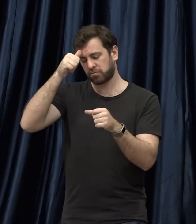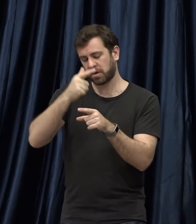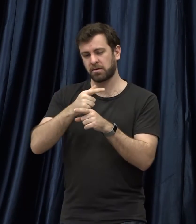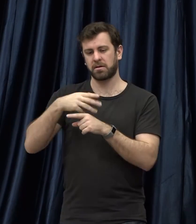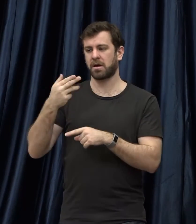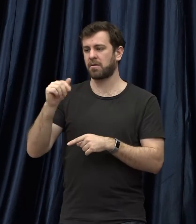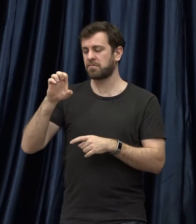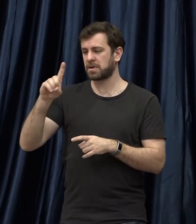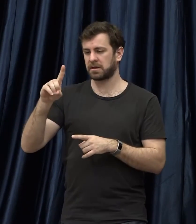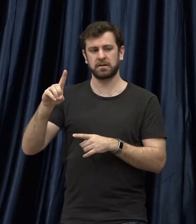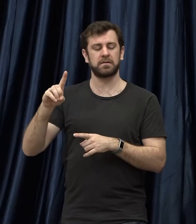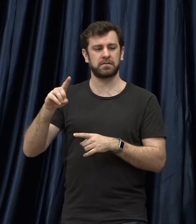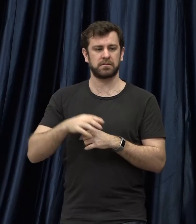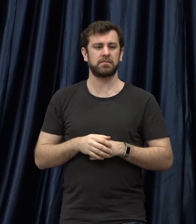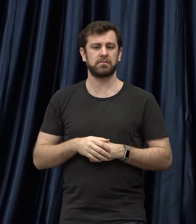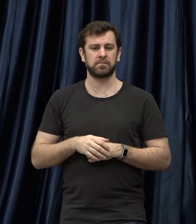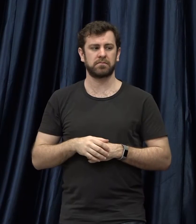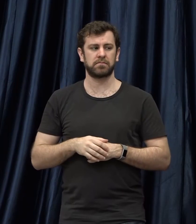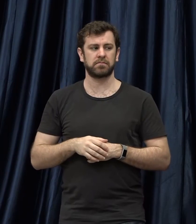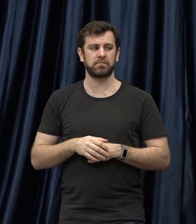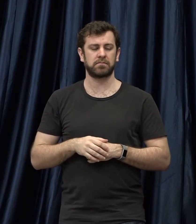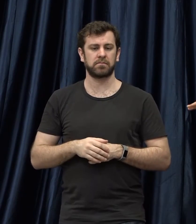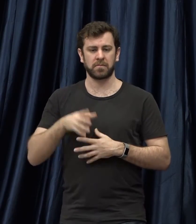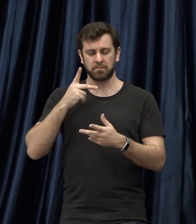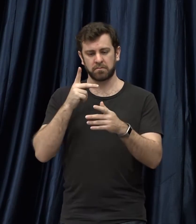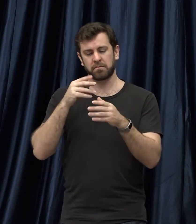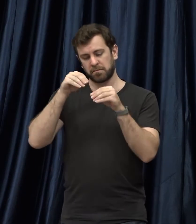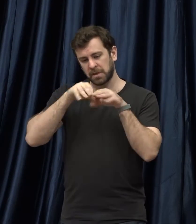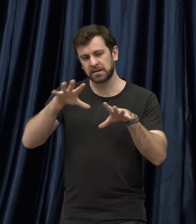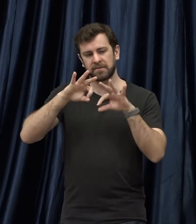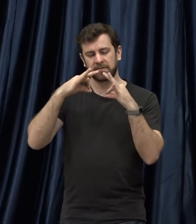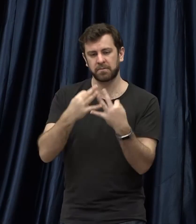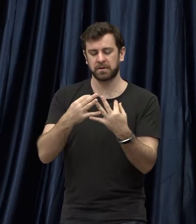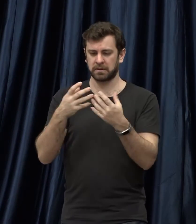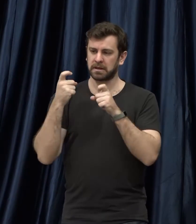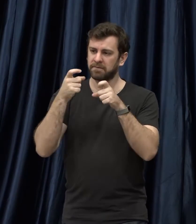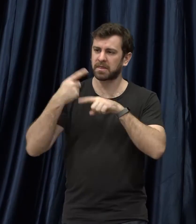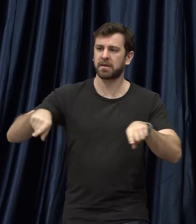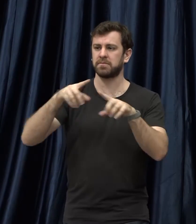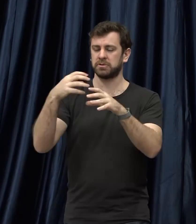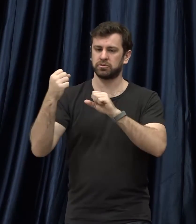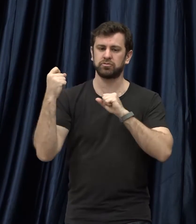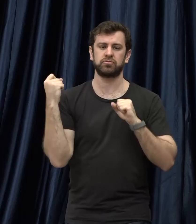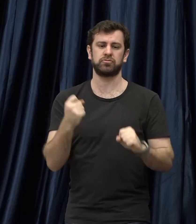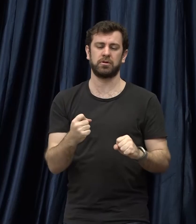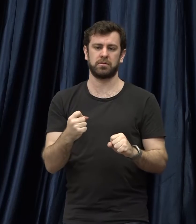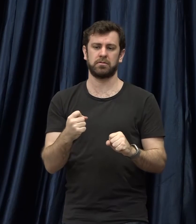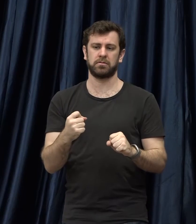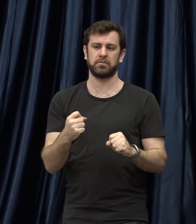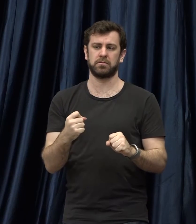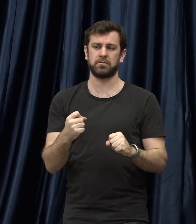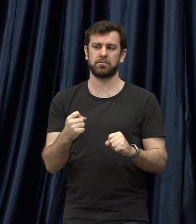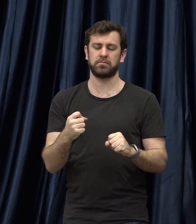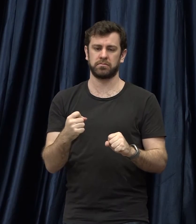to bless his family, to give them strength, and to give them that feeling of tawakkul and bushra, that